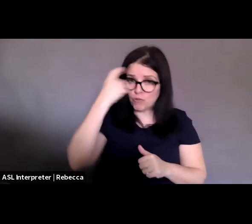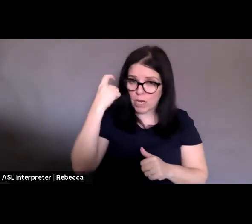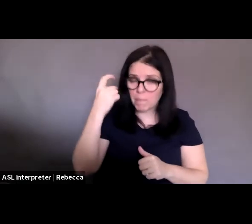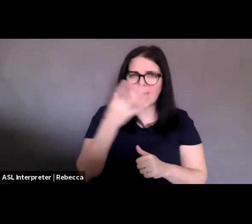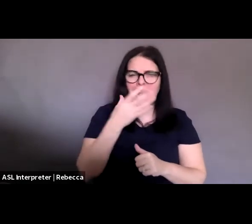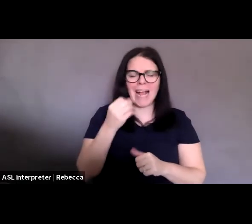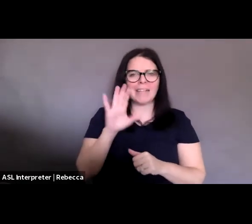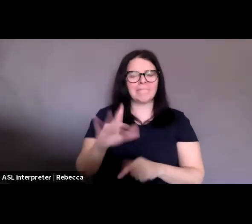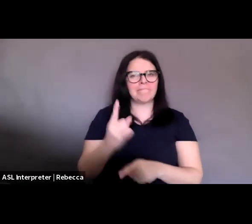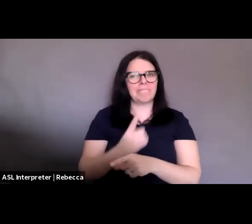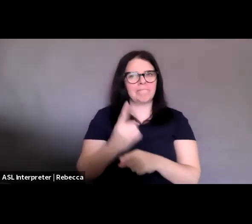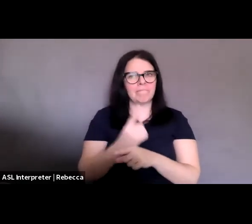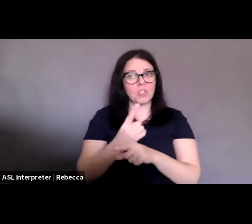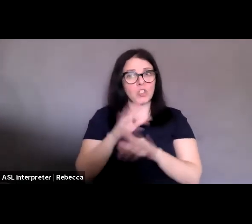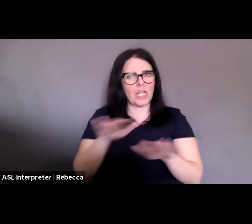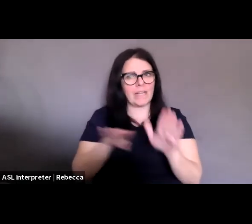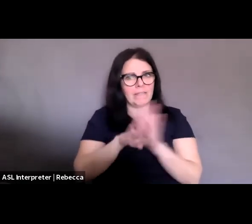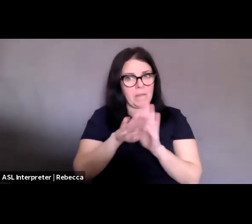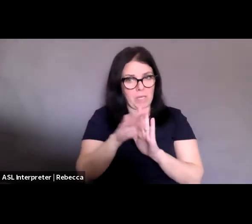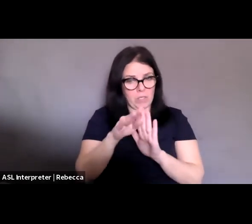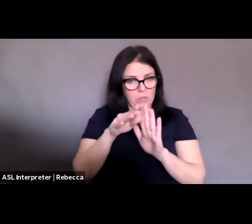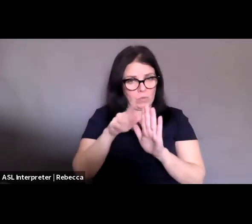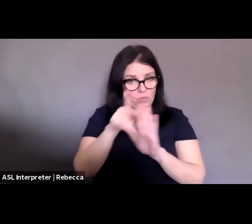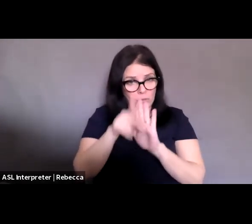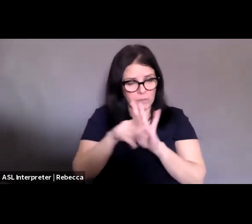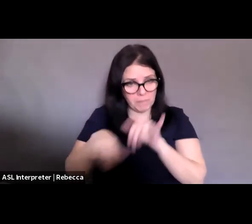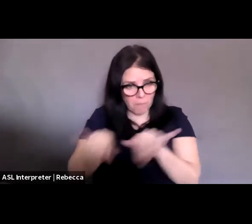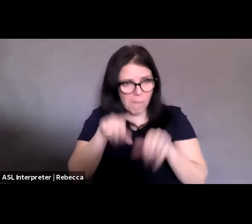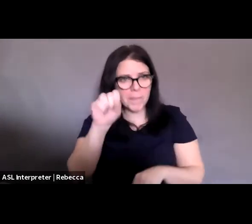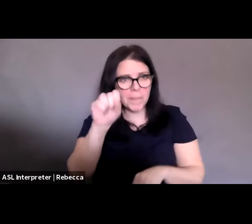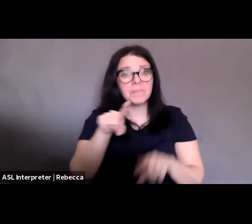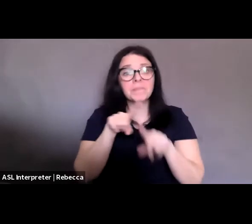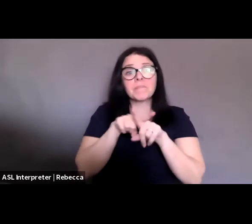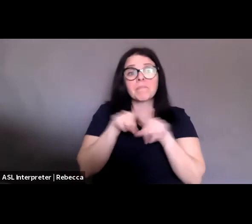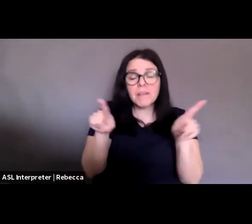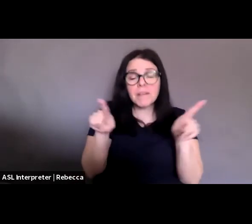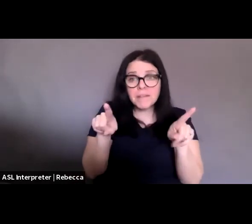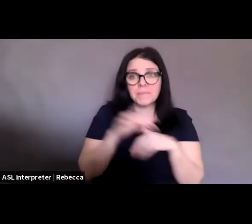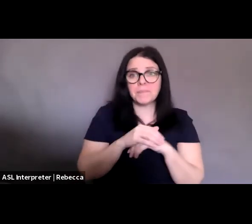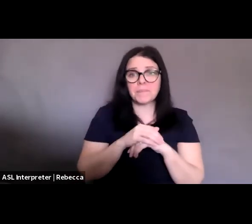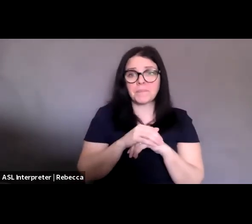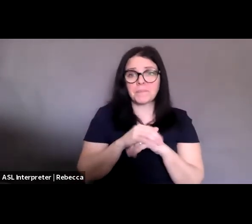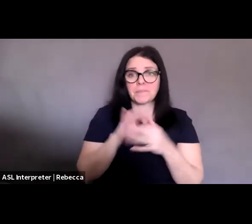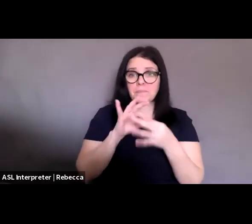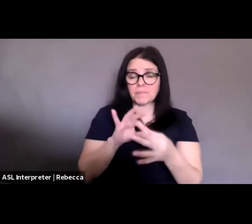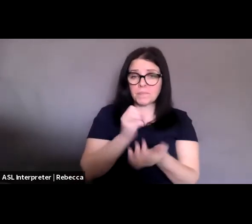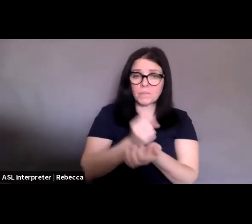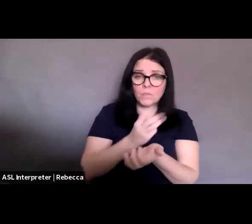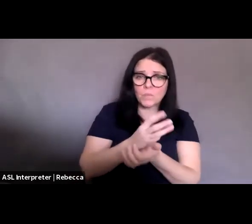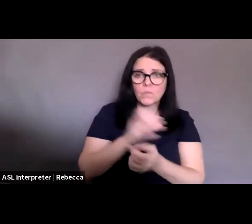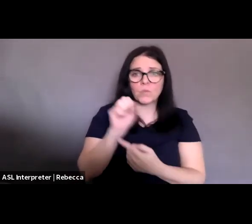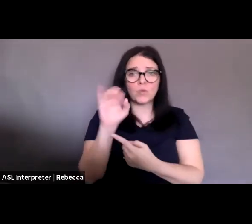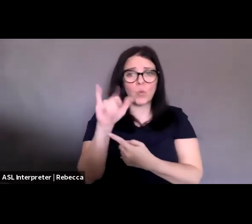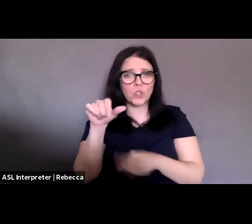development principles. But social science theories that without